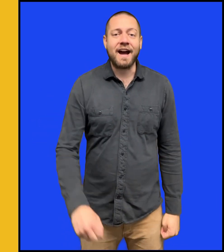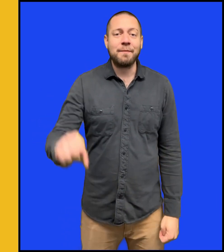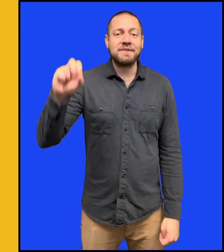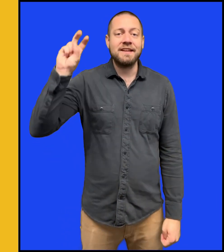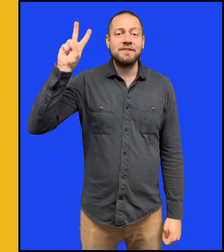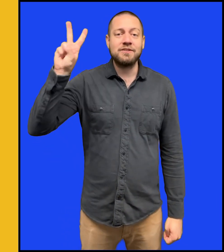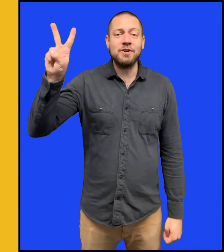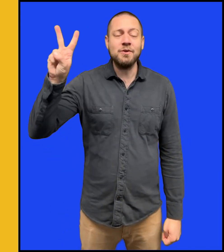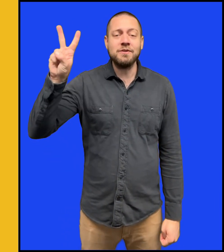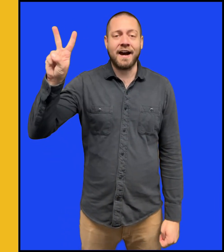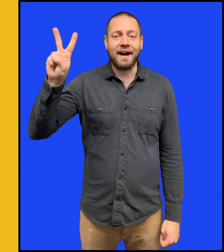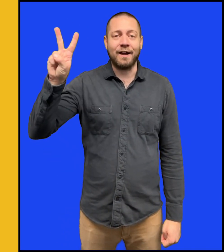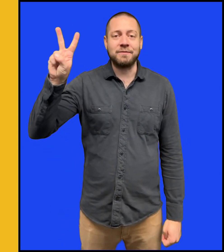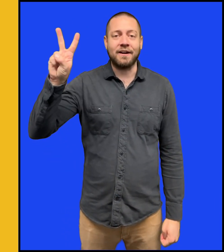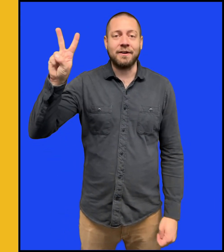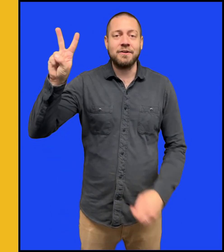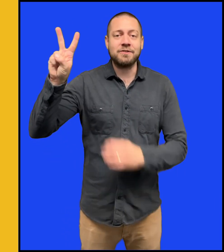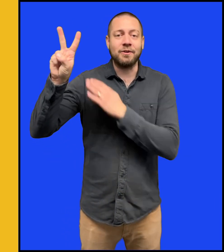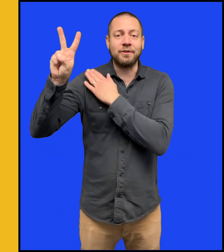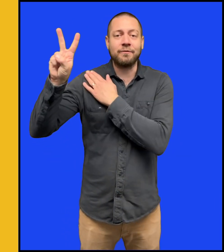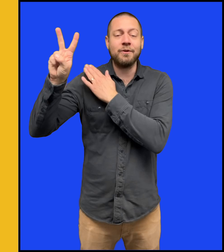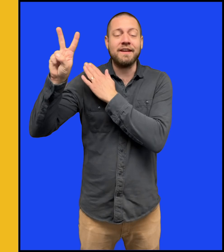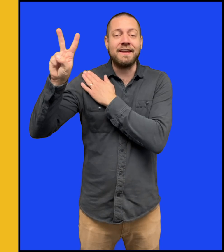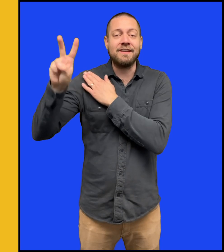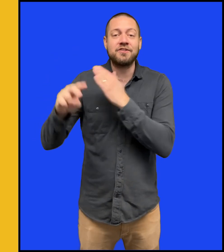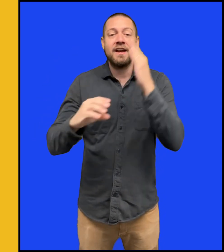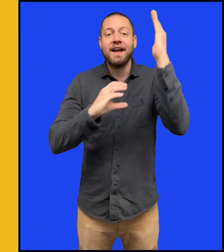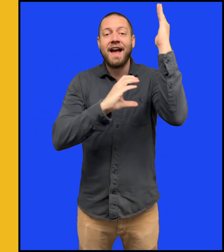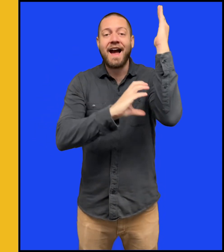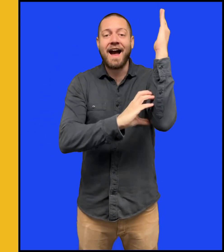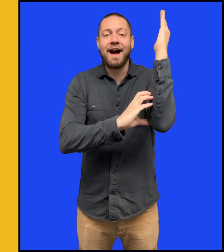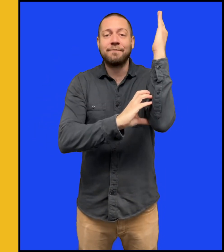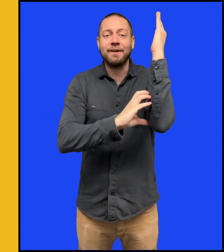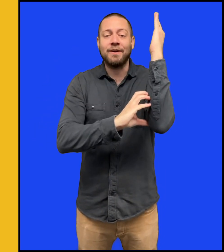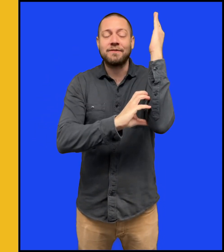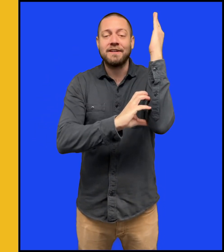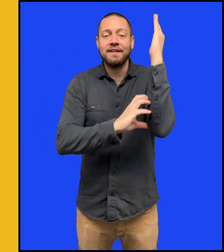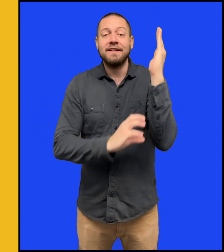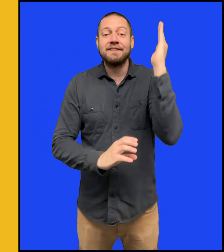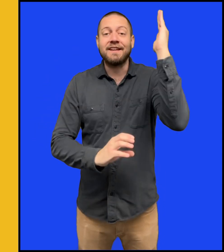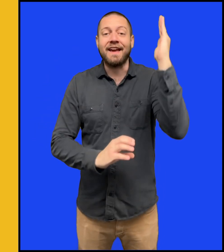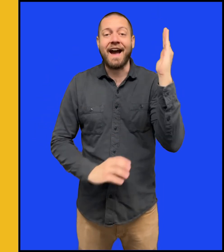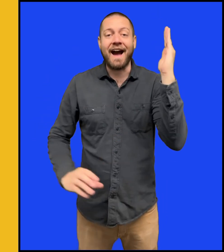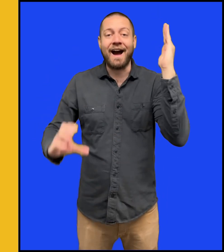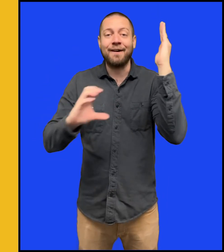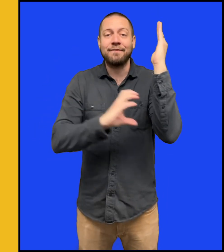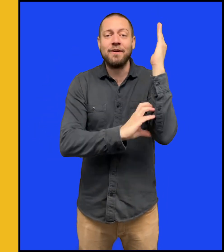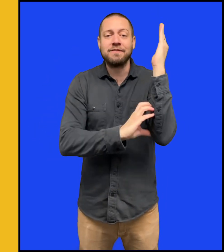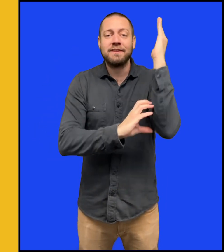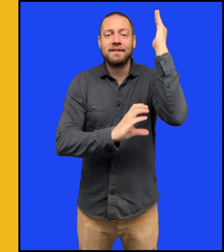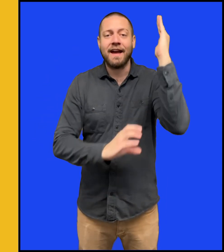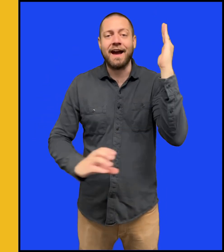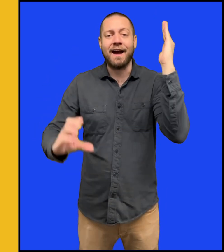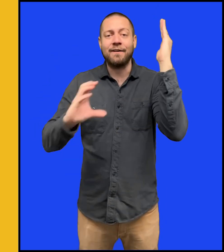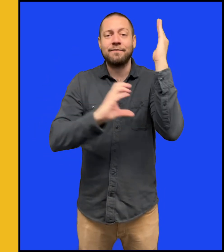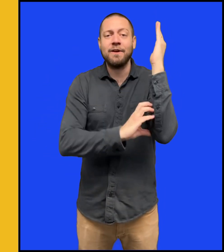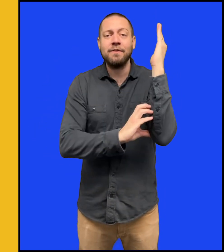you tapped 2 times on your shoulder for each half note. Say half note,